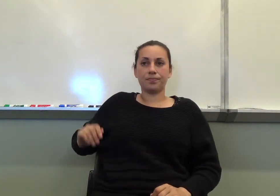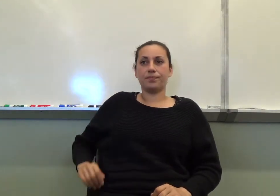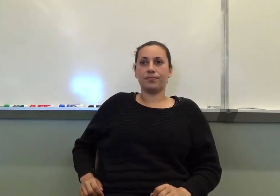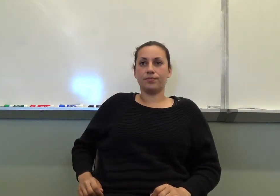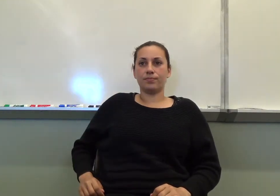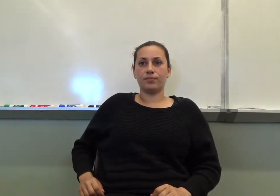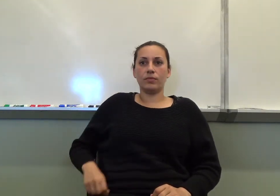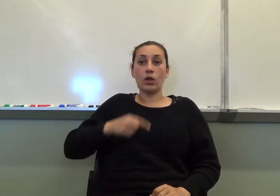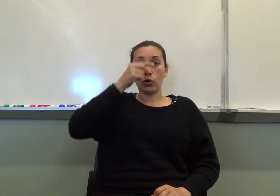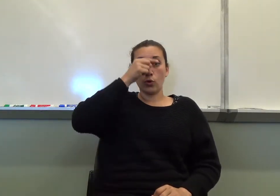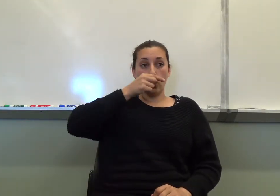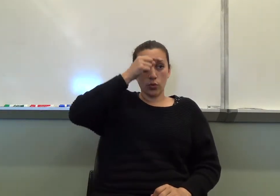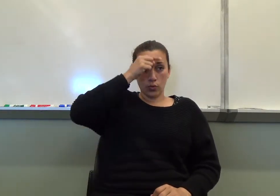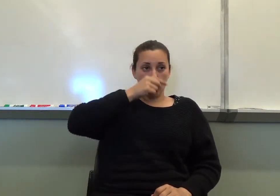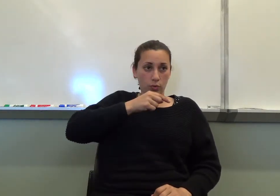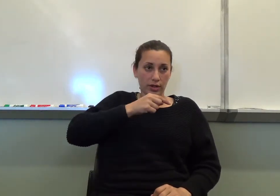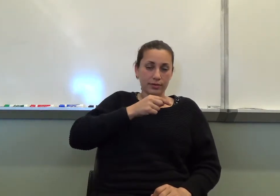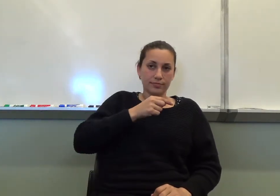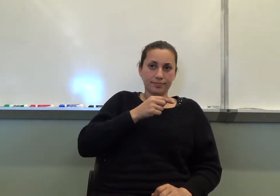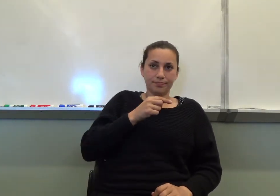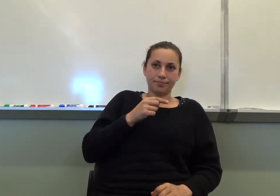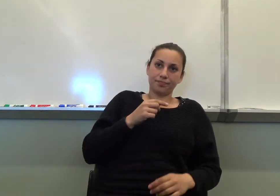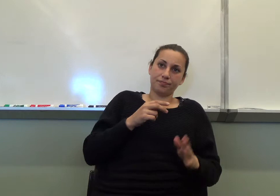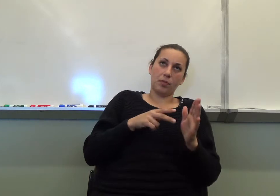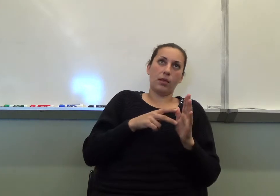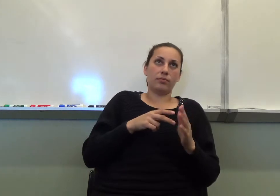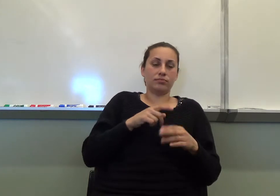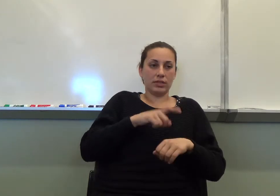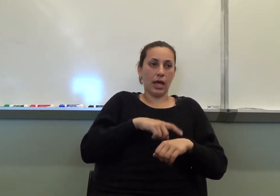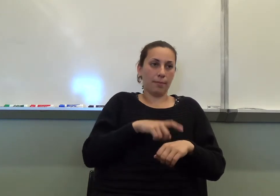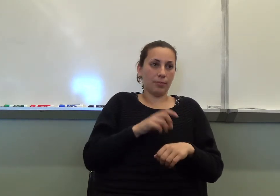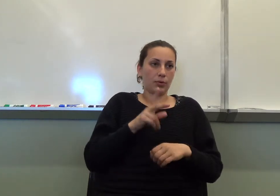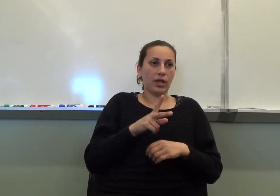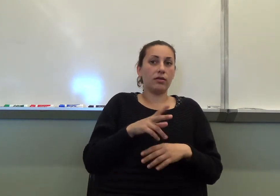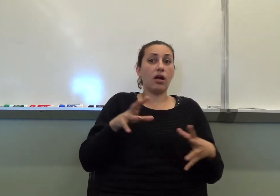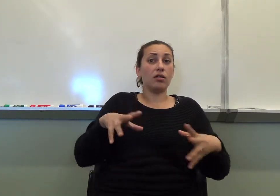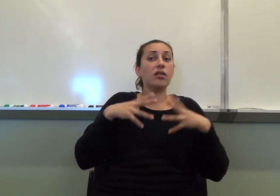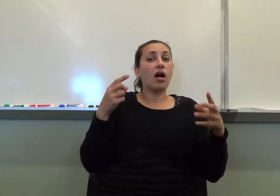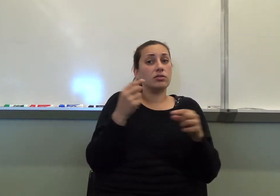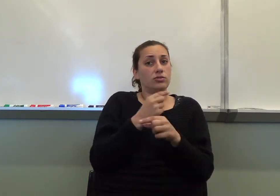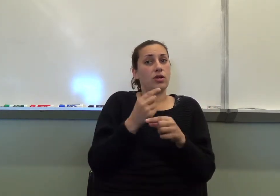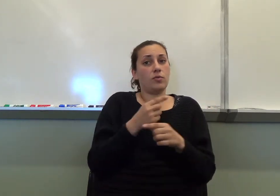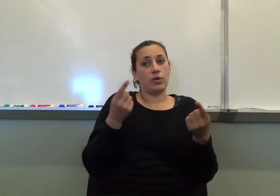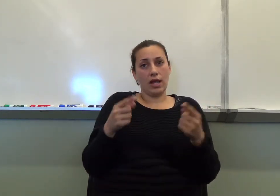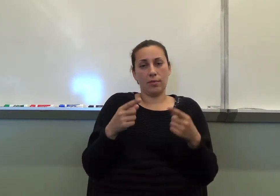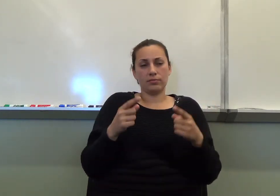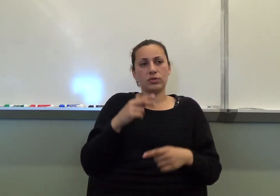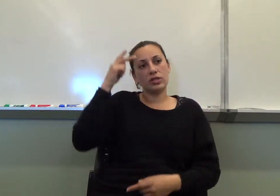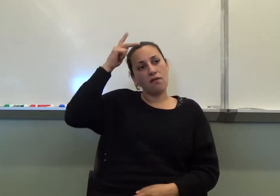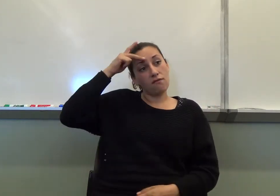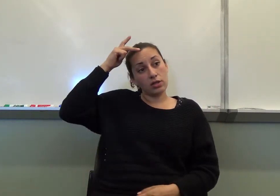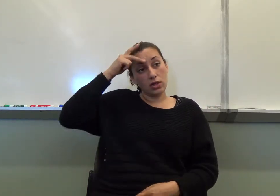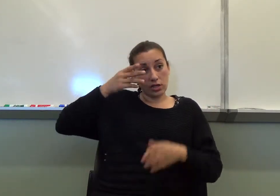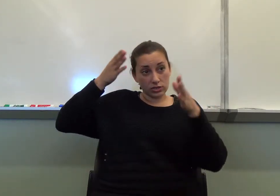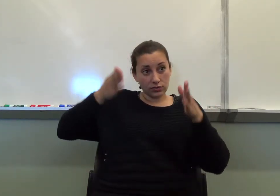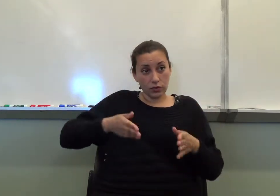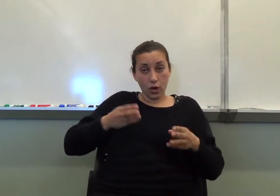the Greek era, when a lot of geometry was being done. There was a philosopher, mathematician then called